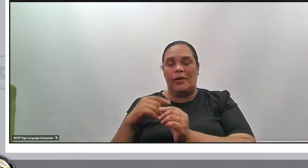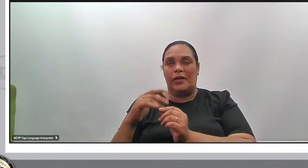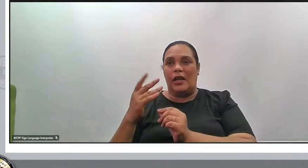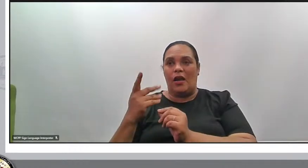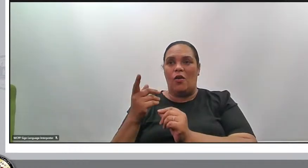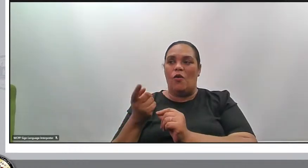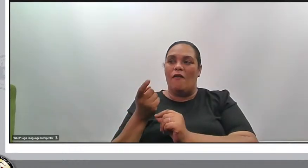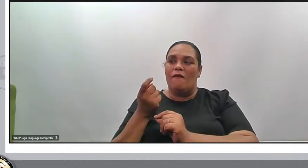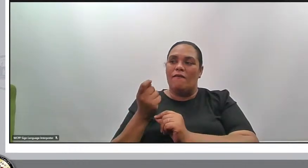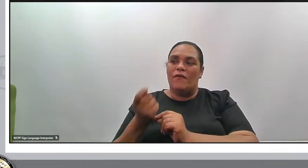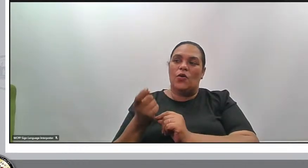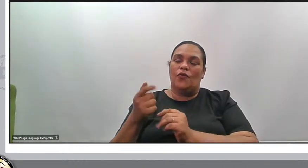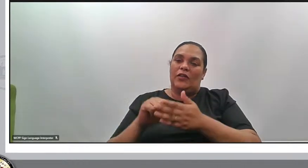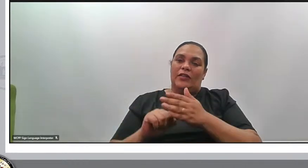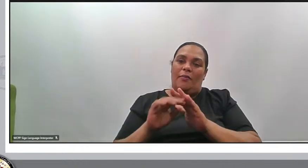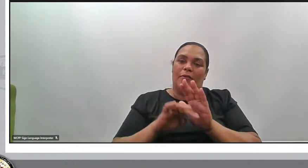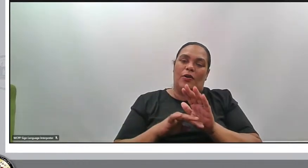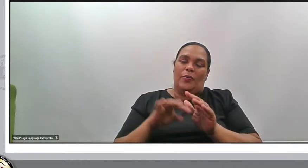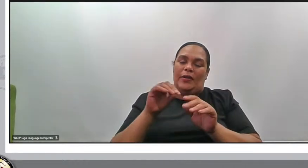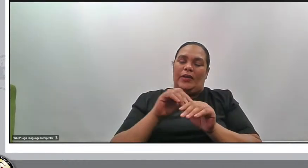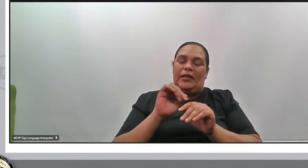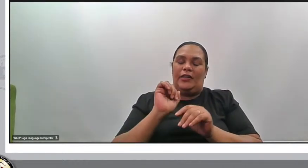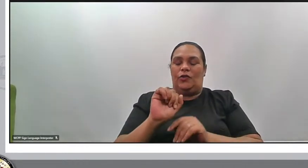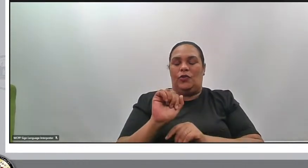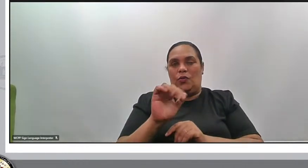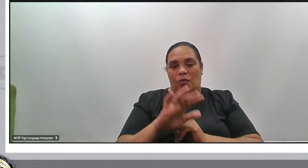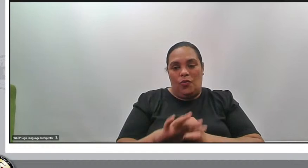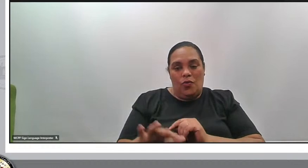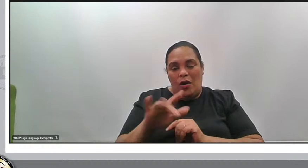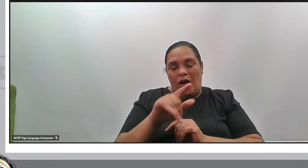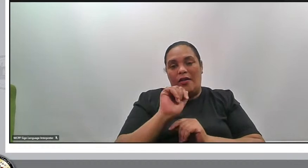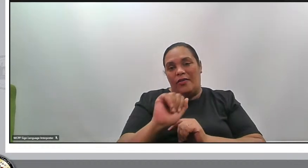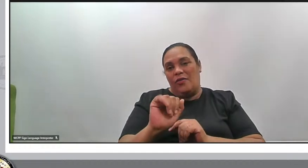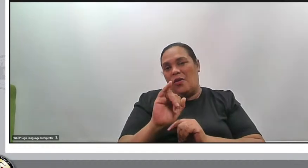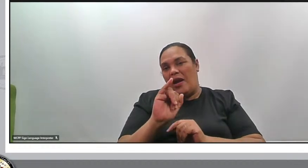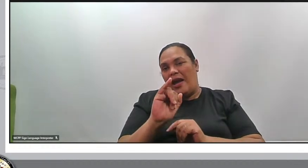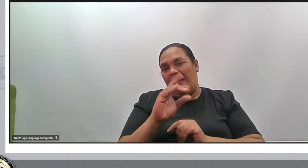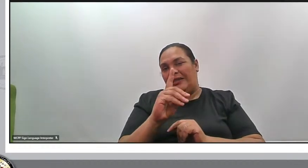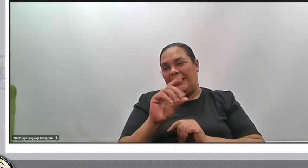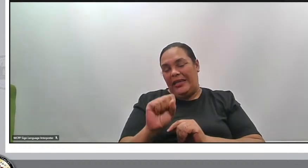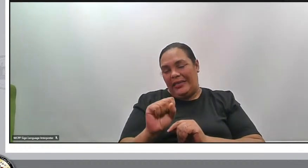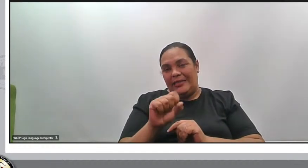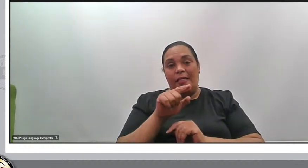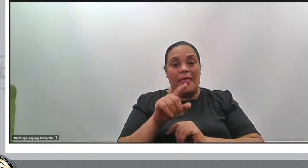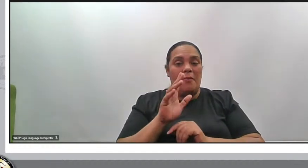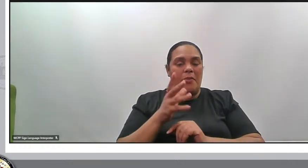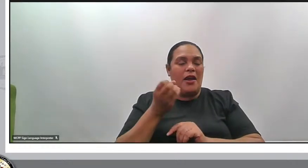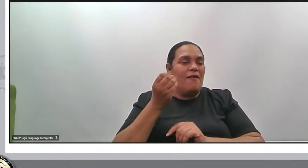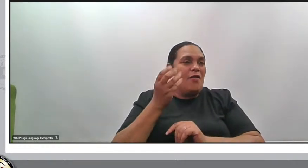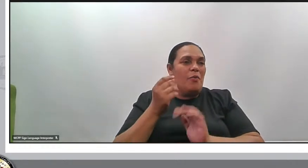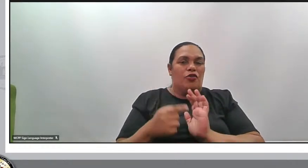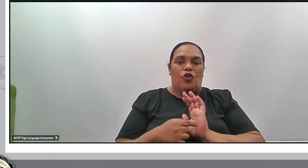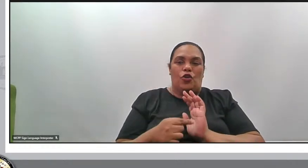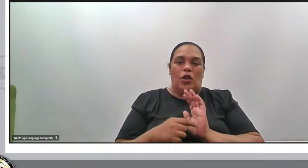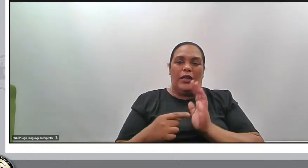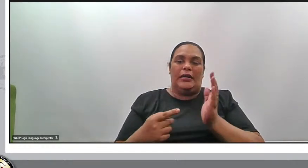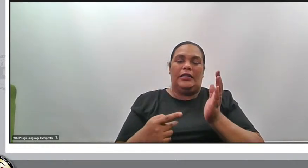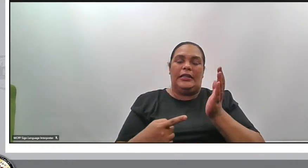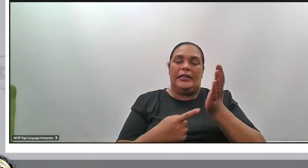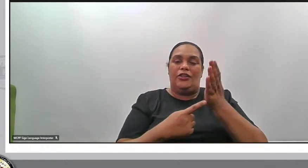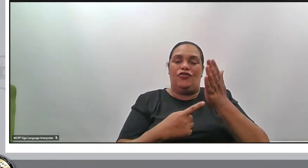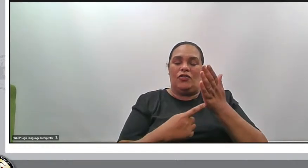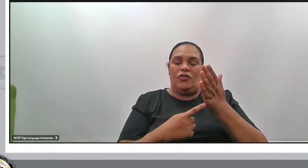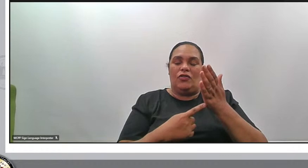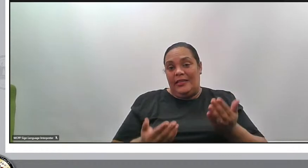few sub-programs within that, within the institutional enablement, that's ITDS, which is basically information technology and digital services, as